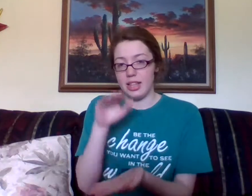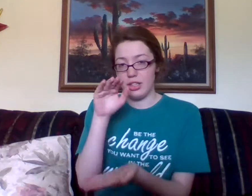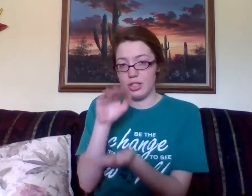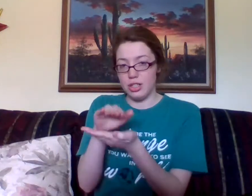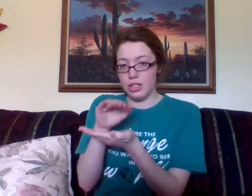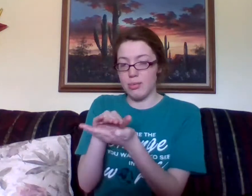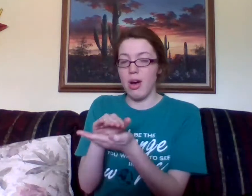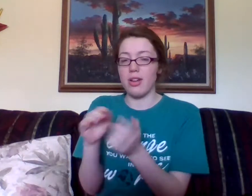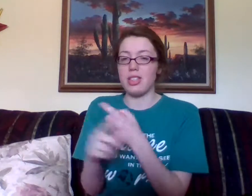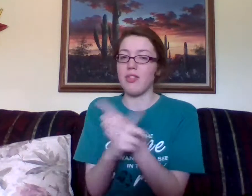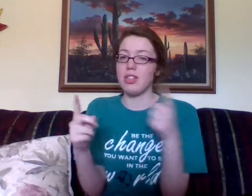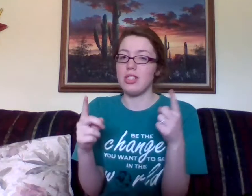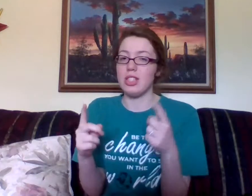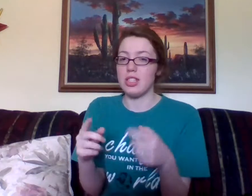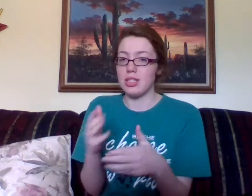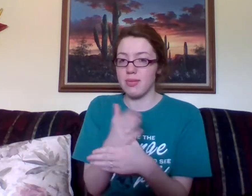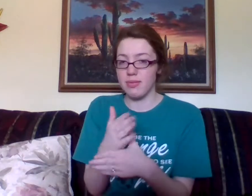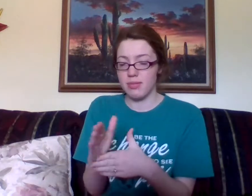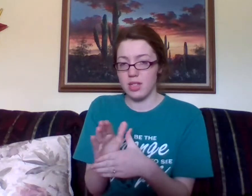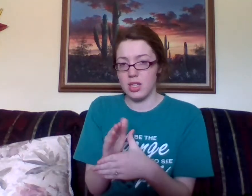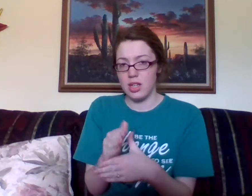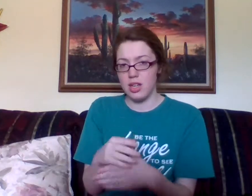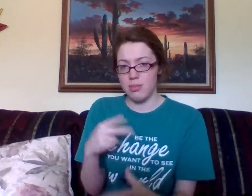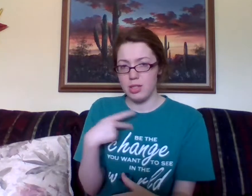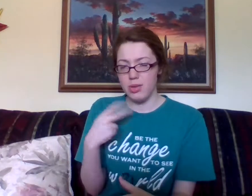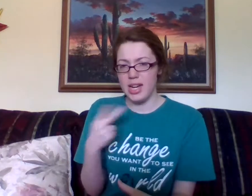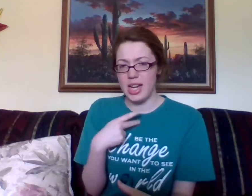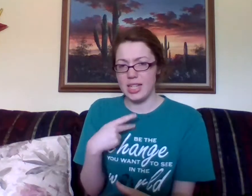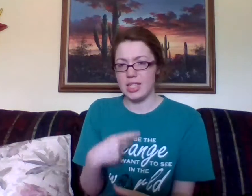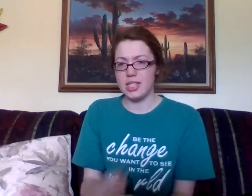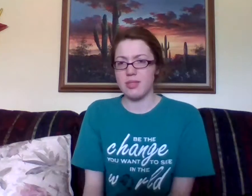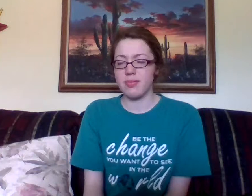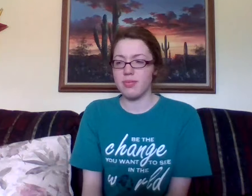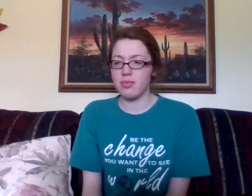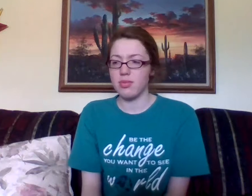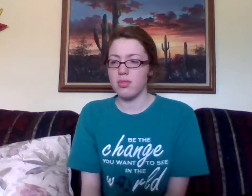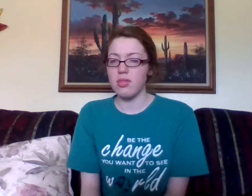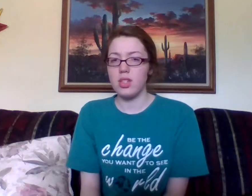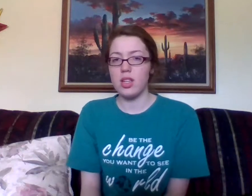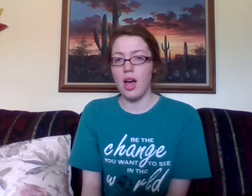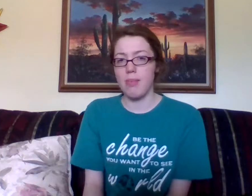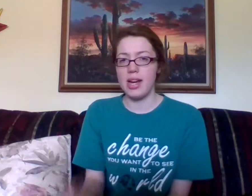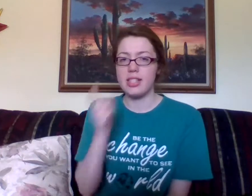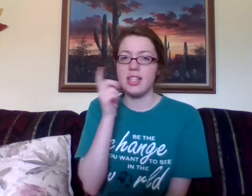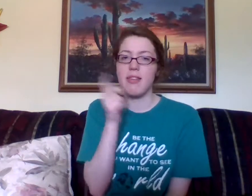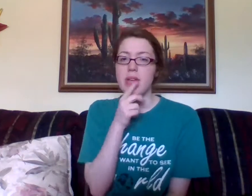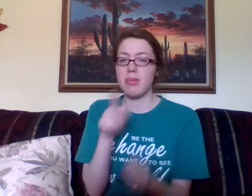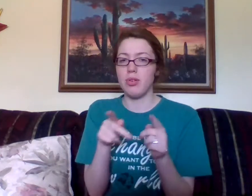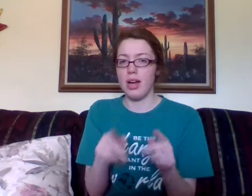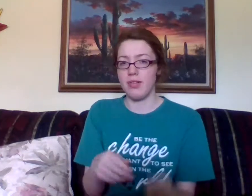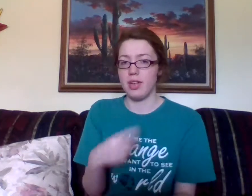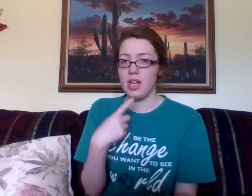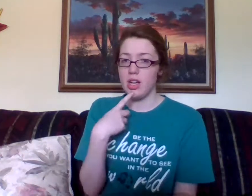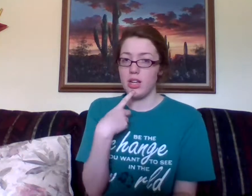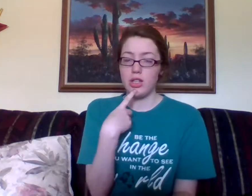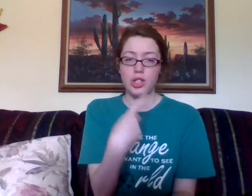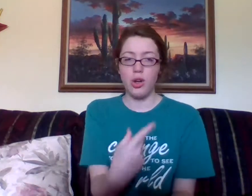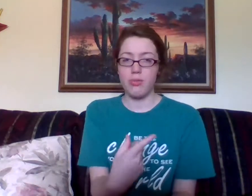there's these small differences between us. And it's deaf people who have told